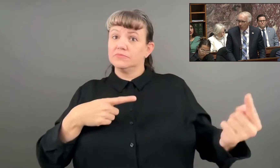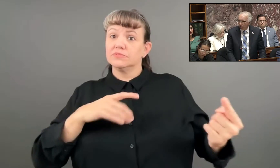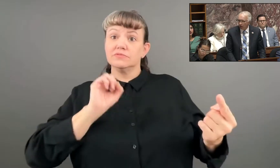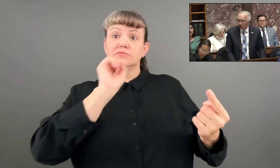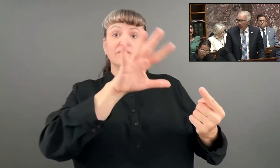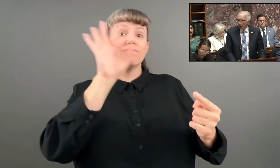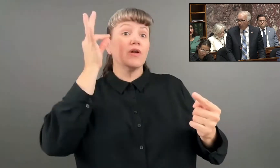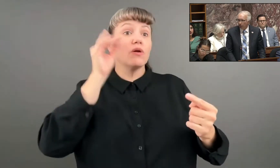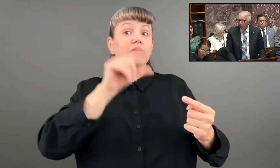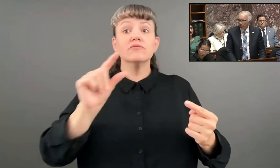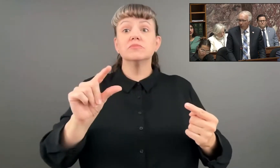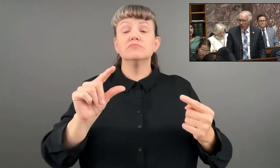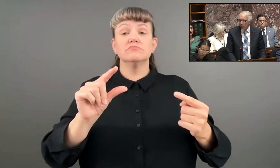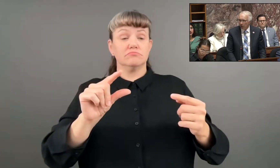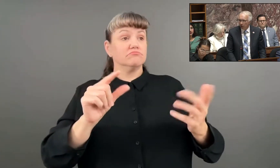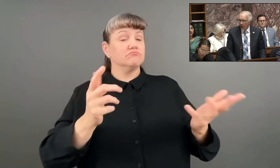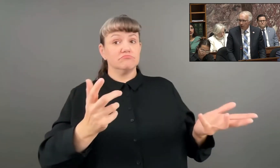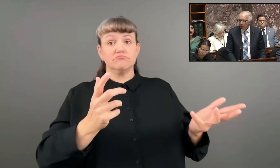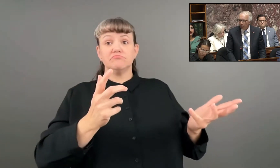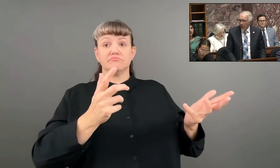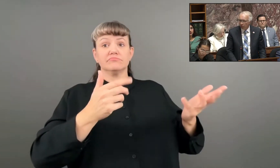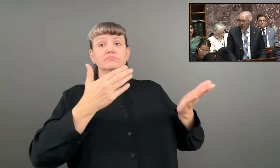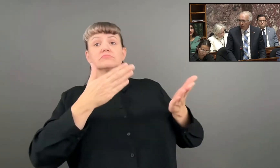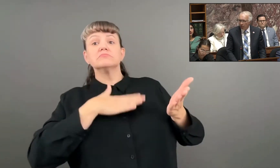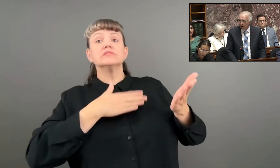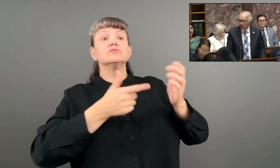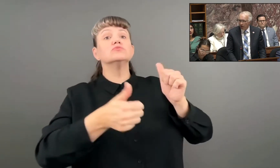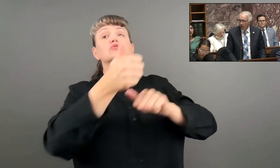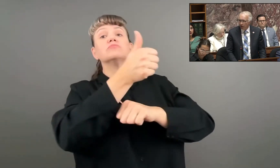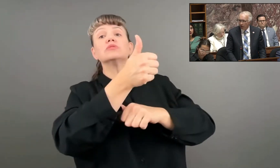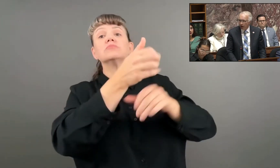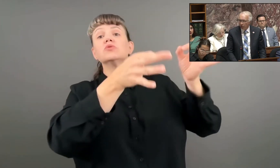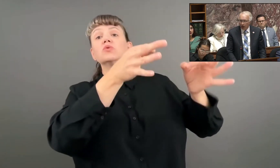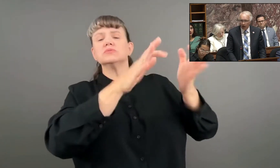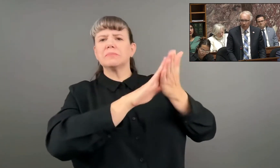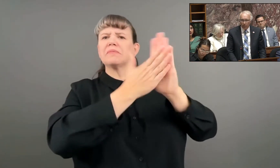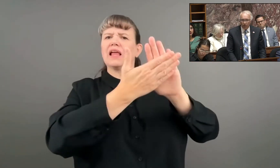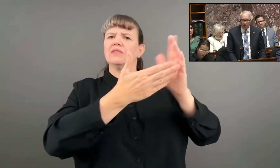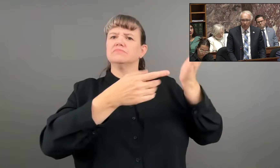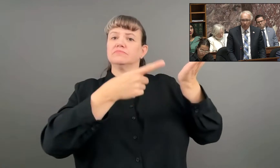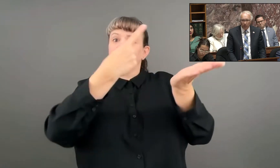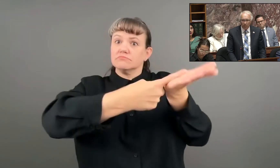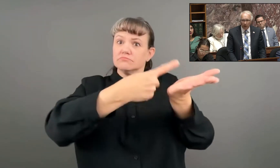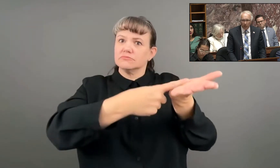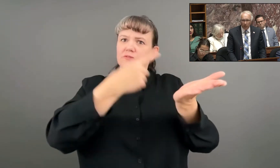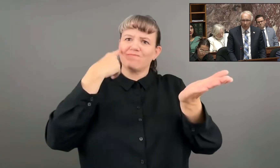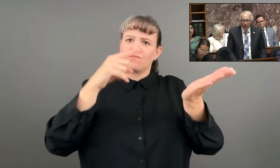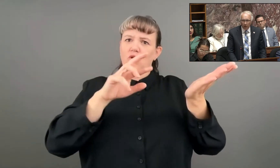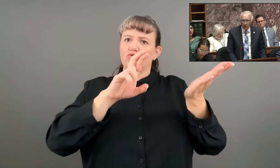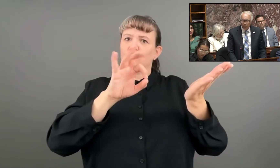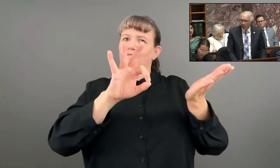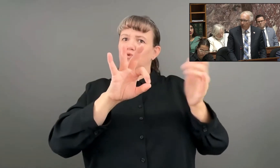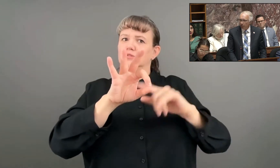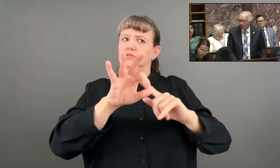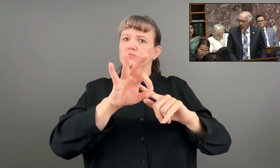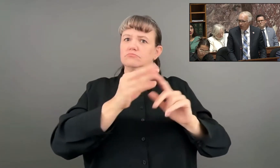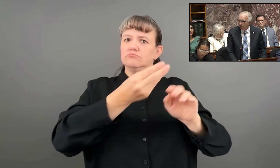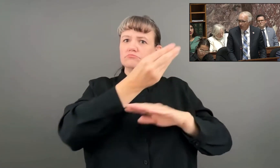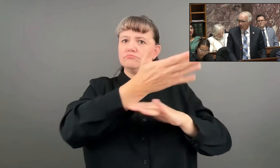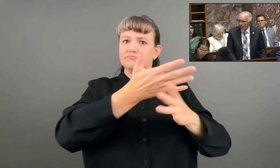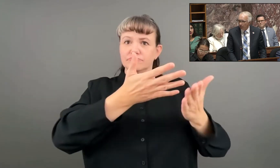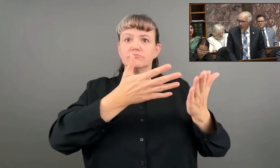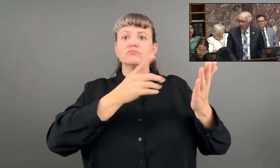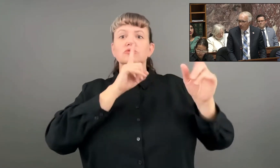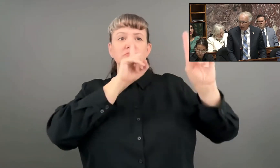Supreme Court as a reference question, the response by the Premier, as well as federal ministers, was that we were